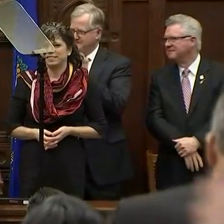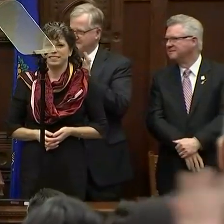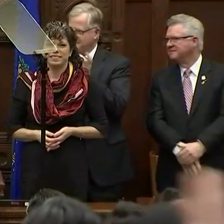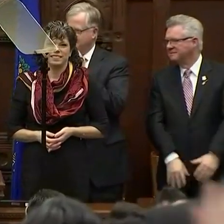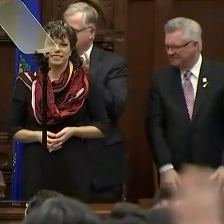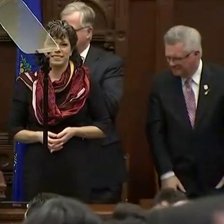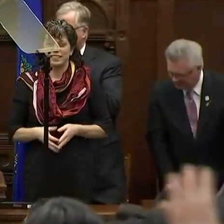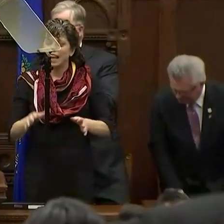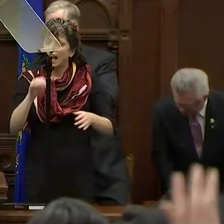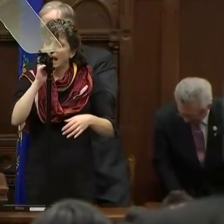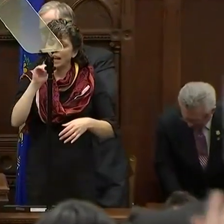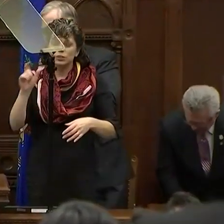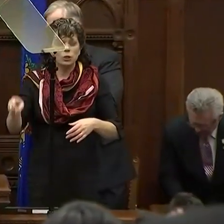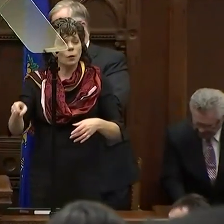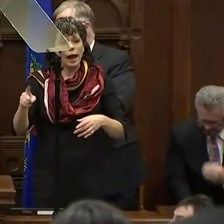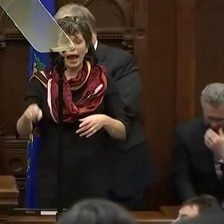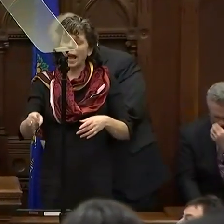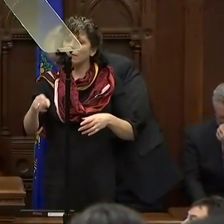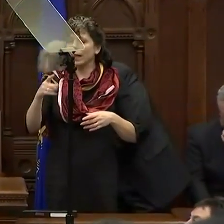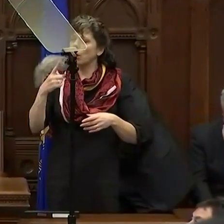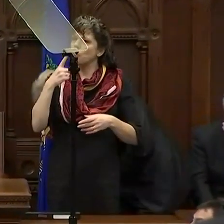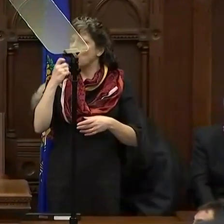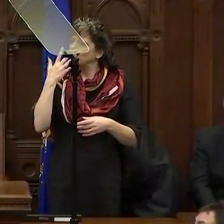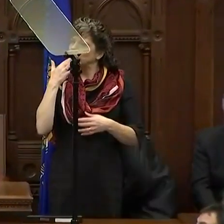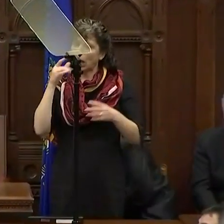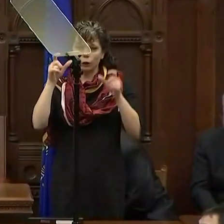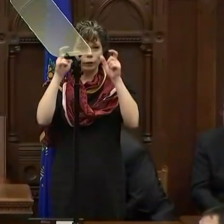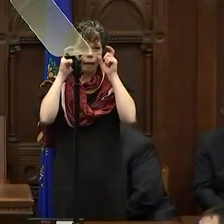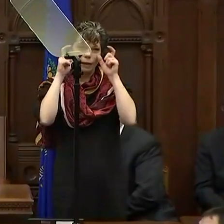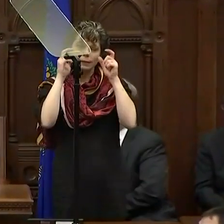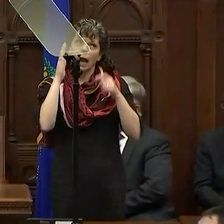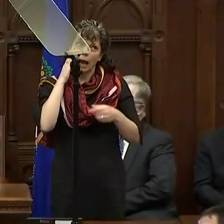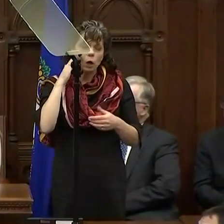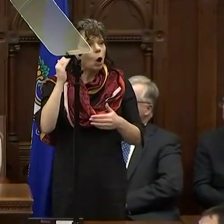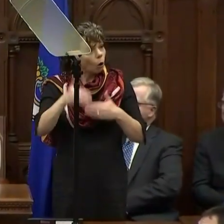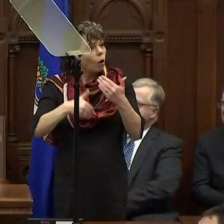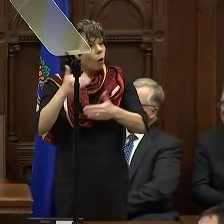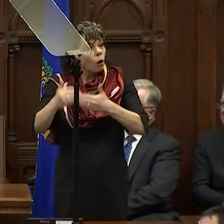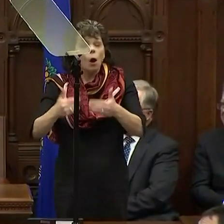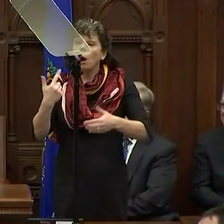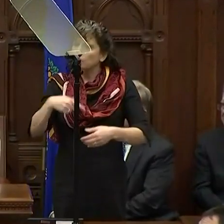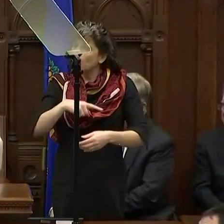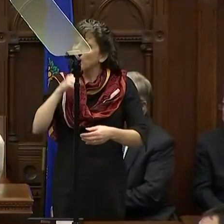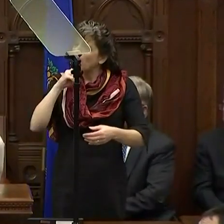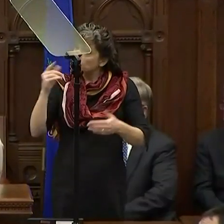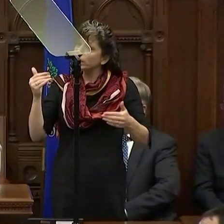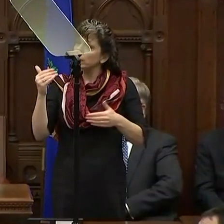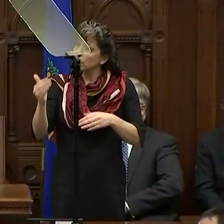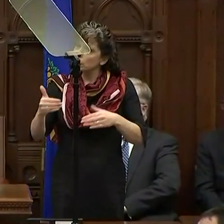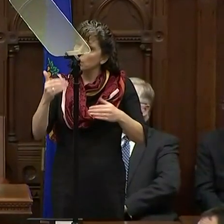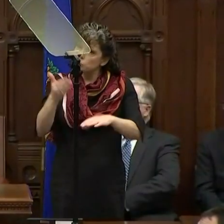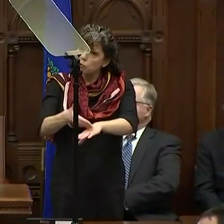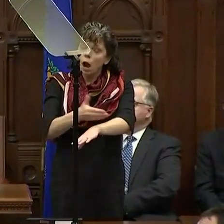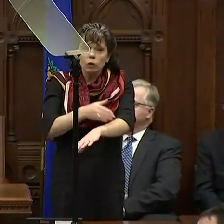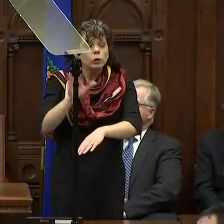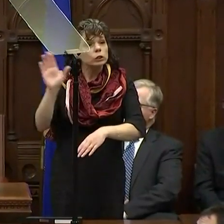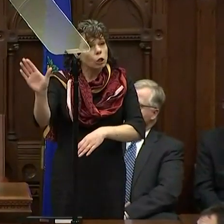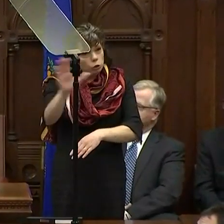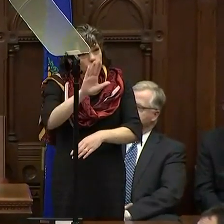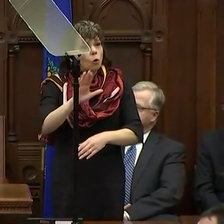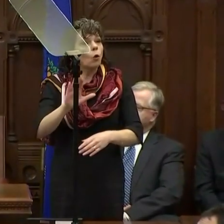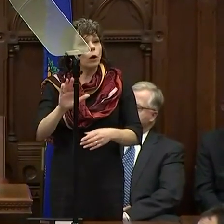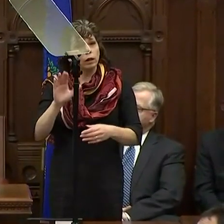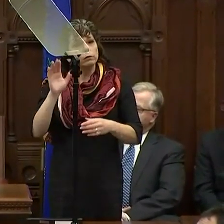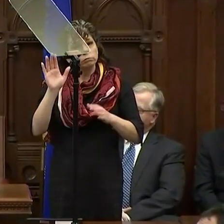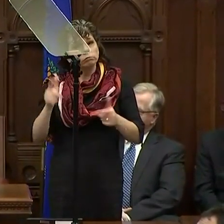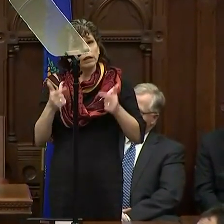Look, I don't have rose-colored glasses on. I know we have a way to go, but we're making significant progress on your behalf every day.